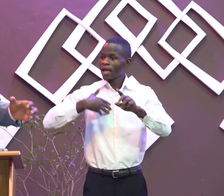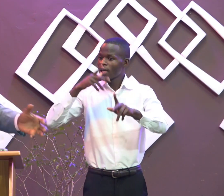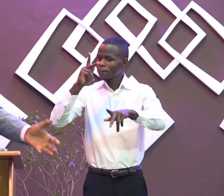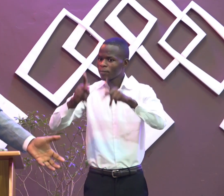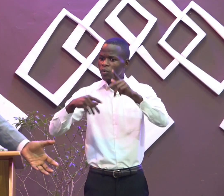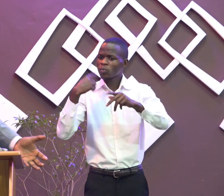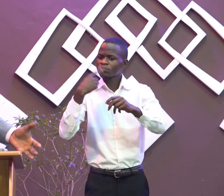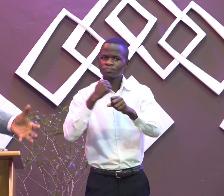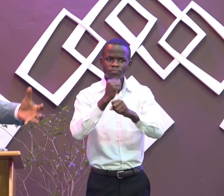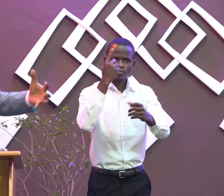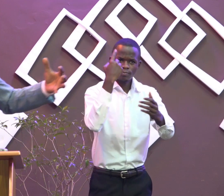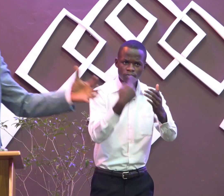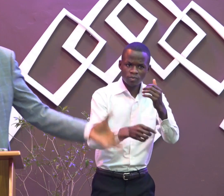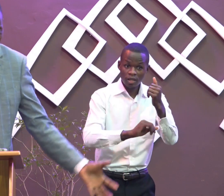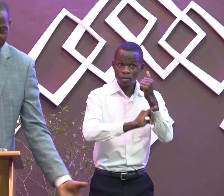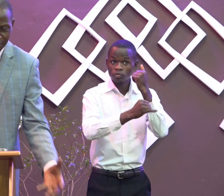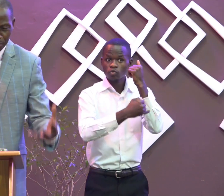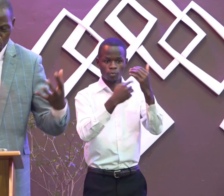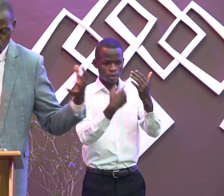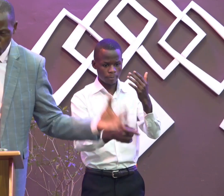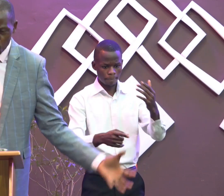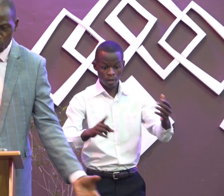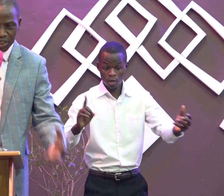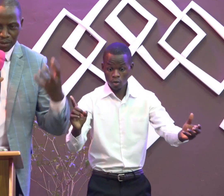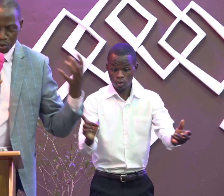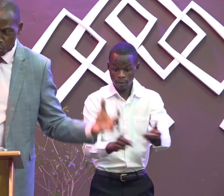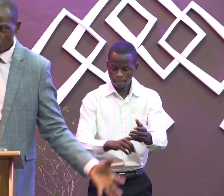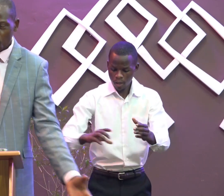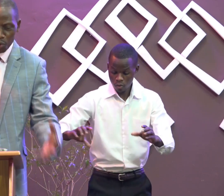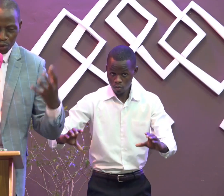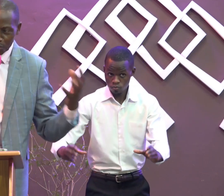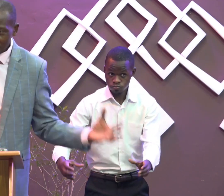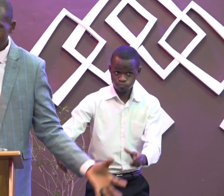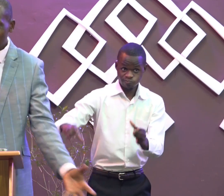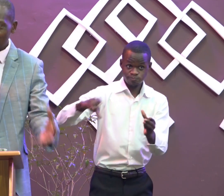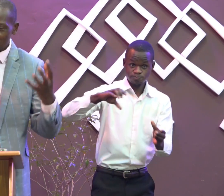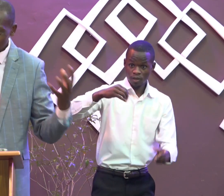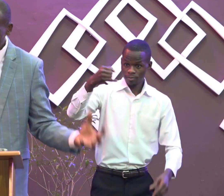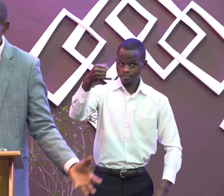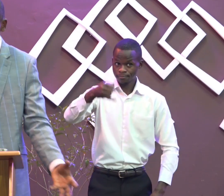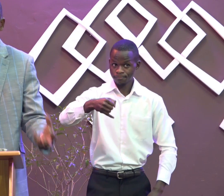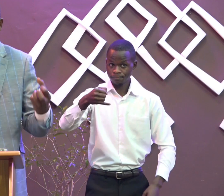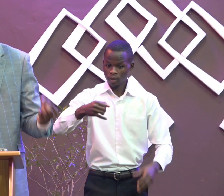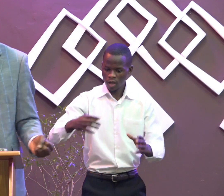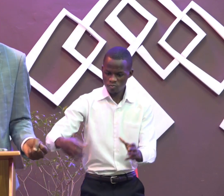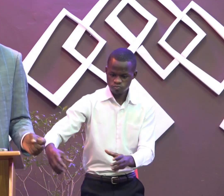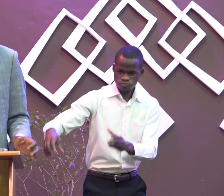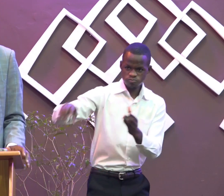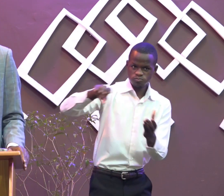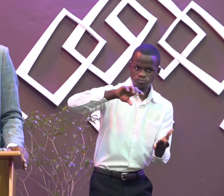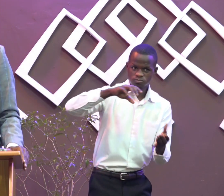omulimu nga gwo omulimu gwabwe gwa kusena musulo guno, kusena musulo guno guyo wayo, kusena musulo guno guyo